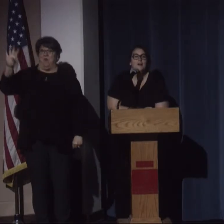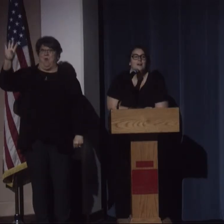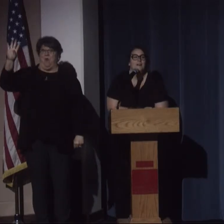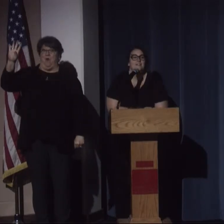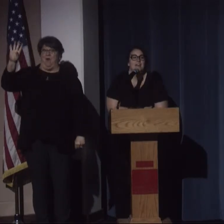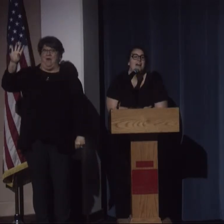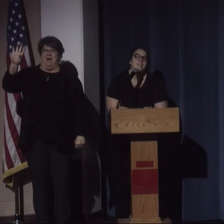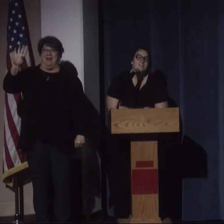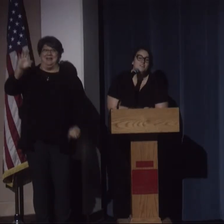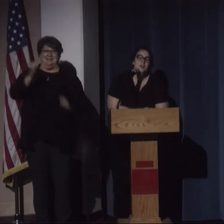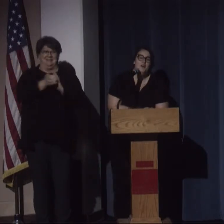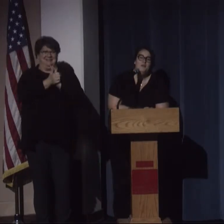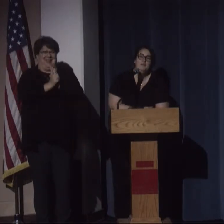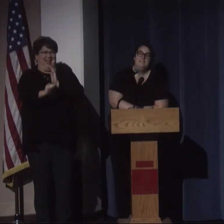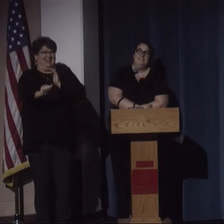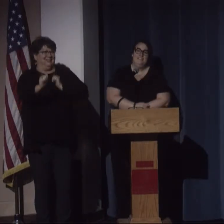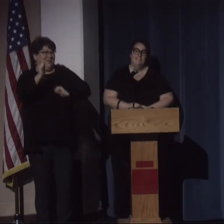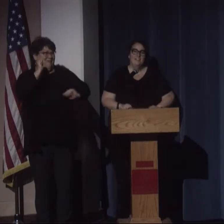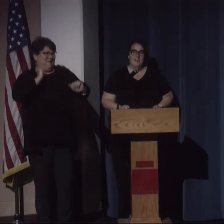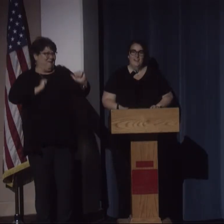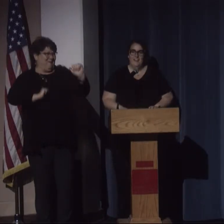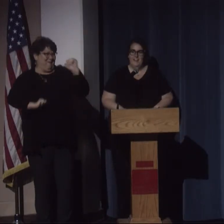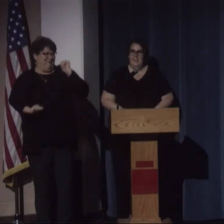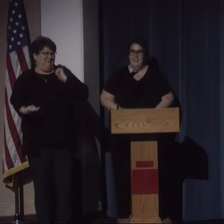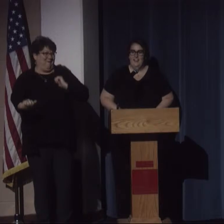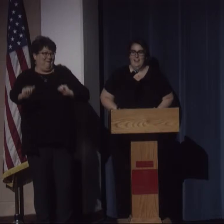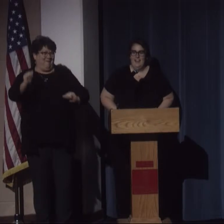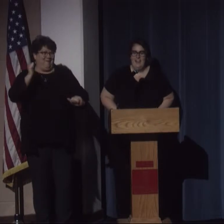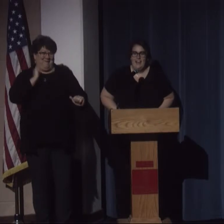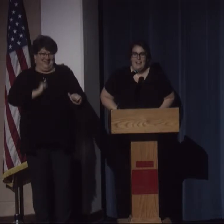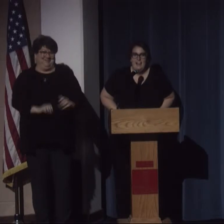2023-2024 talent show.